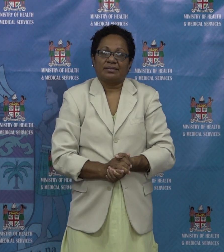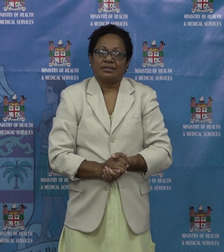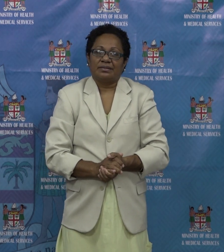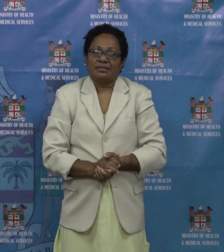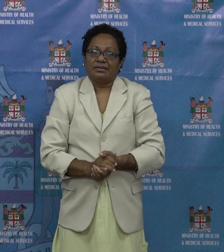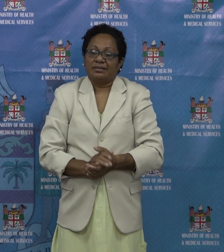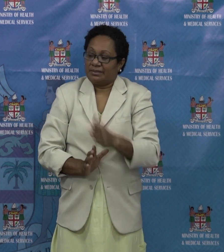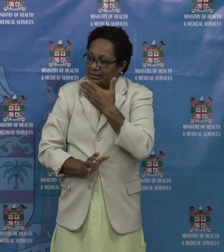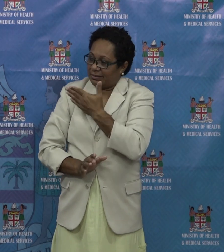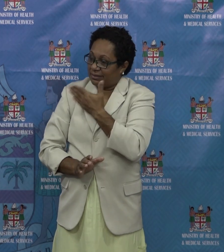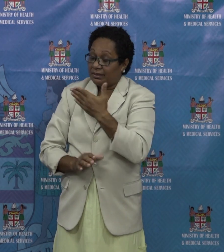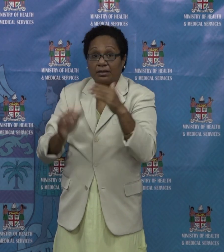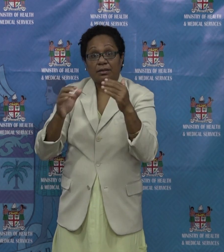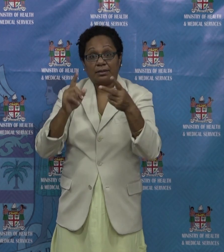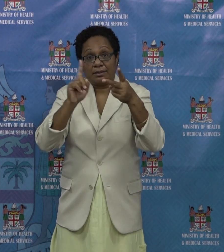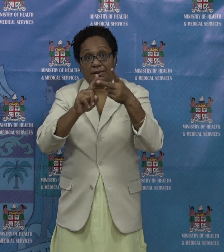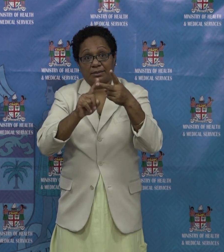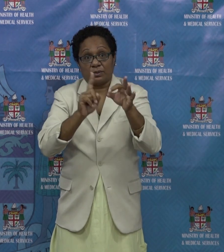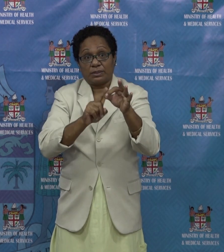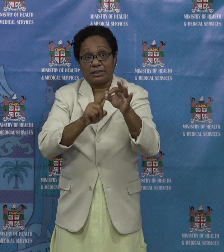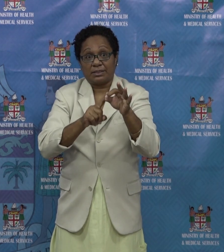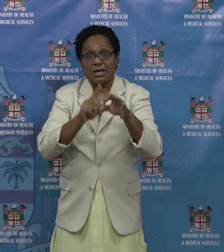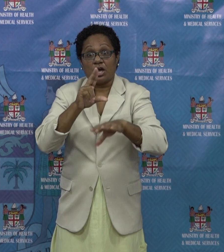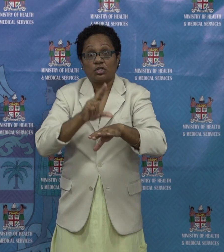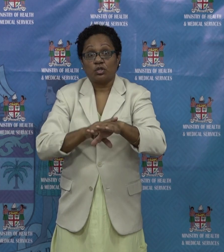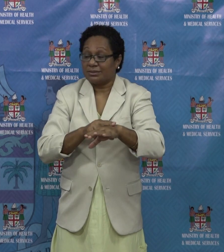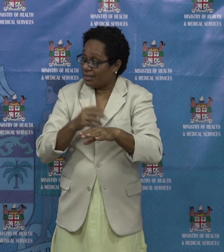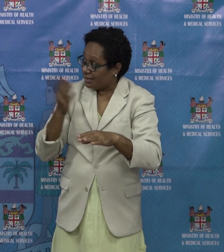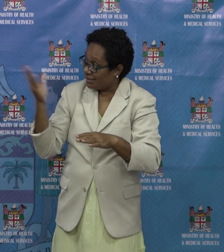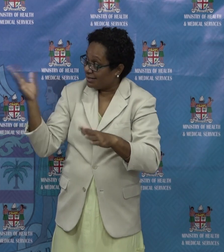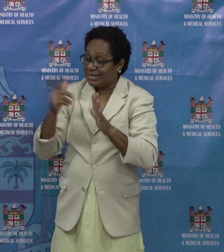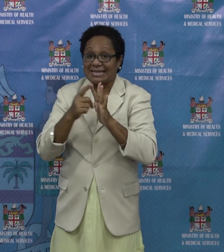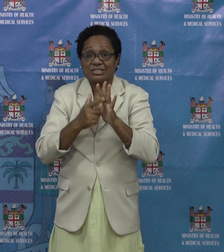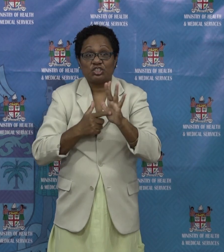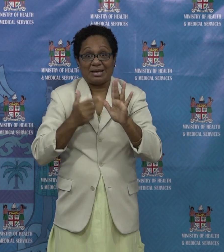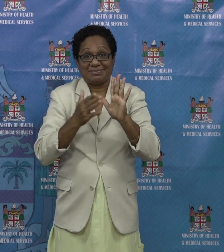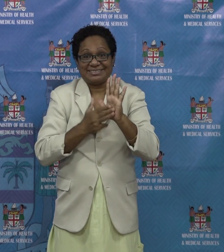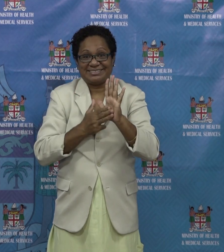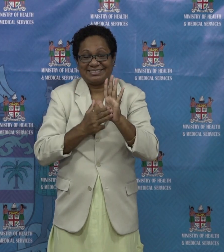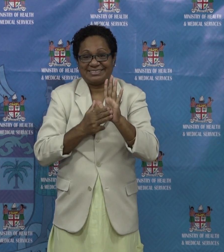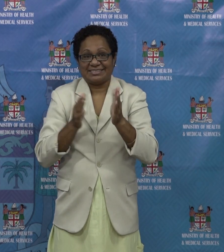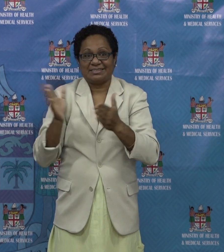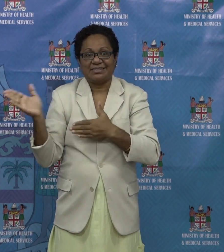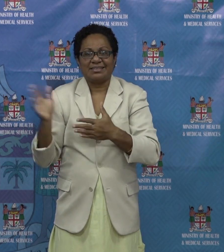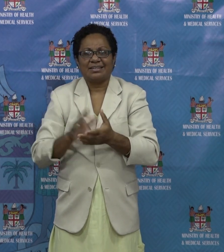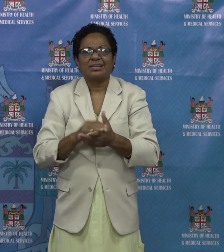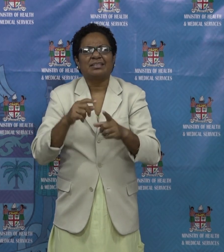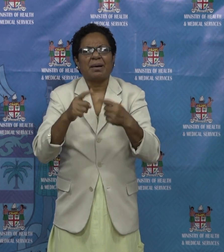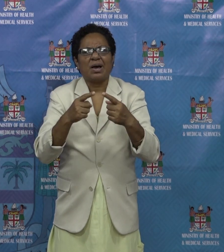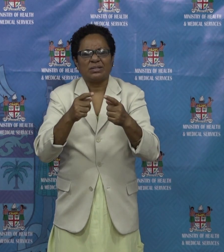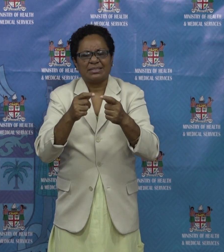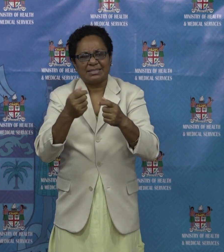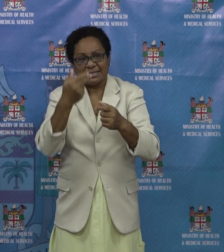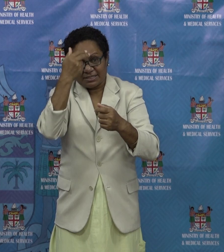Thank you, Dr. Chimesa. My next question is for Dr. James Fong. Just in terms of the screening and testing